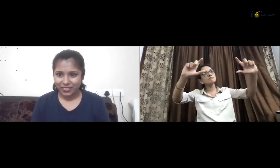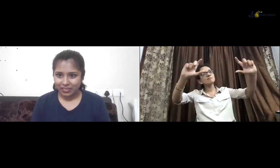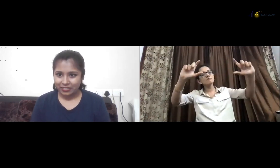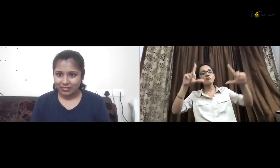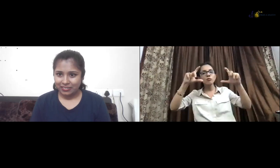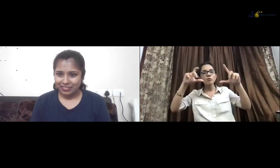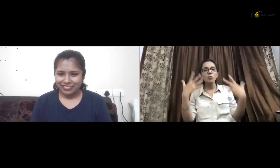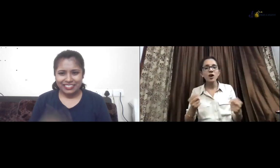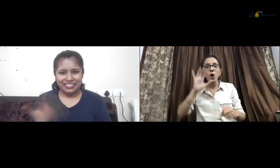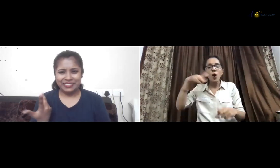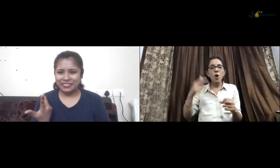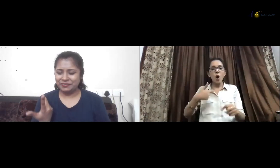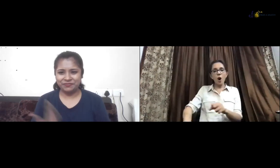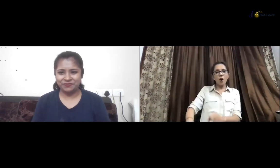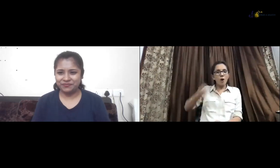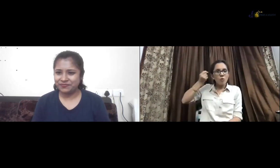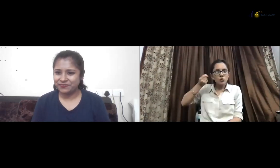pictures?